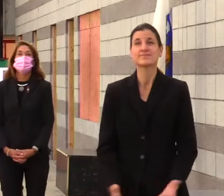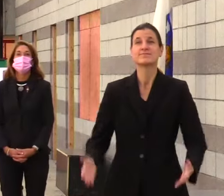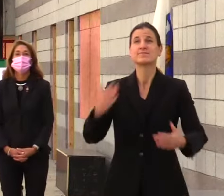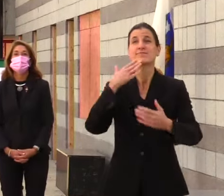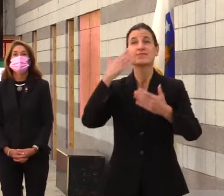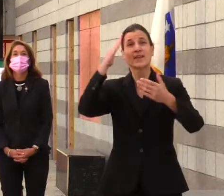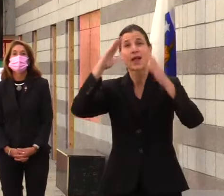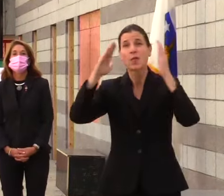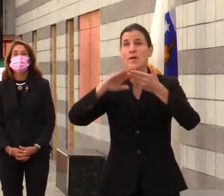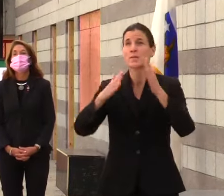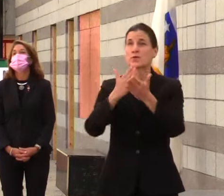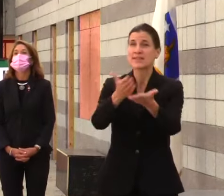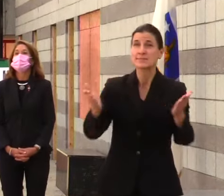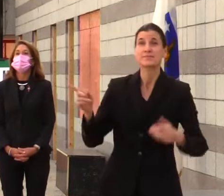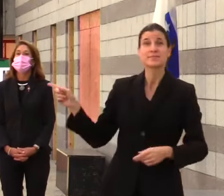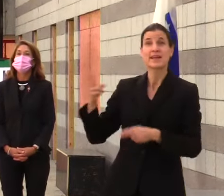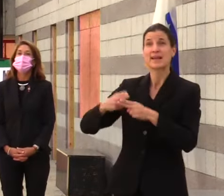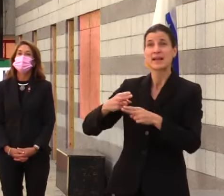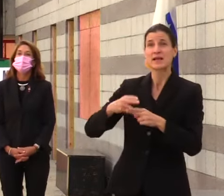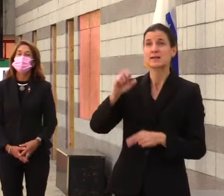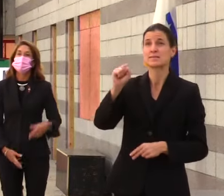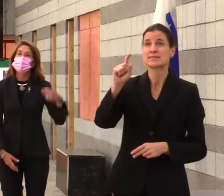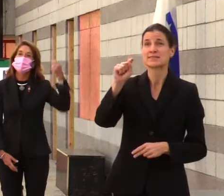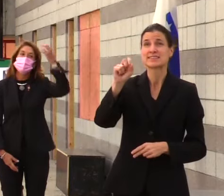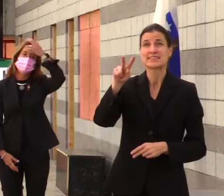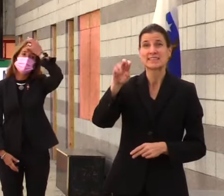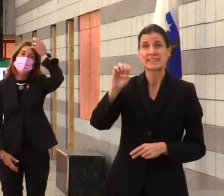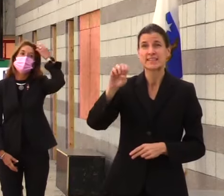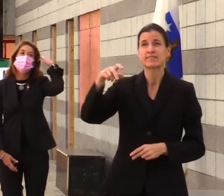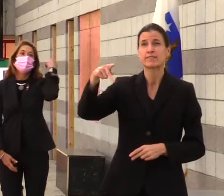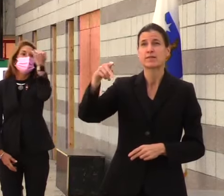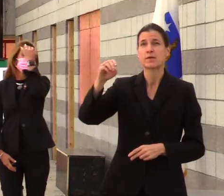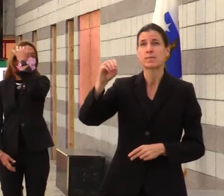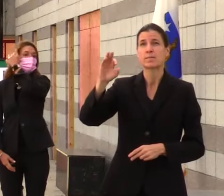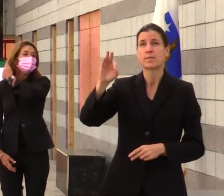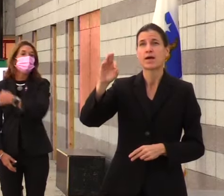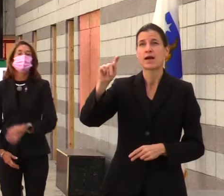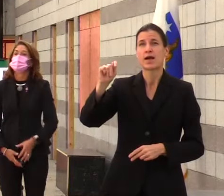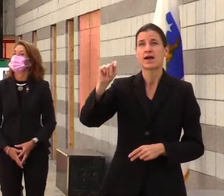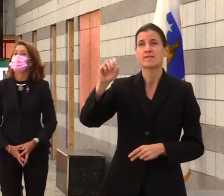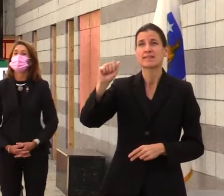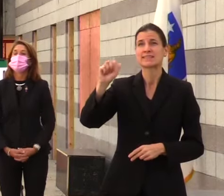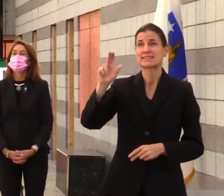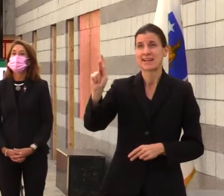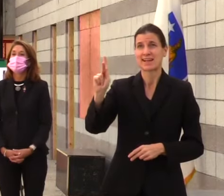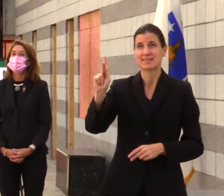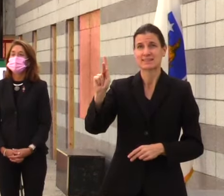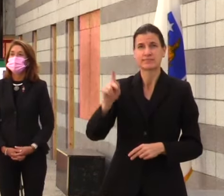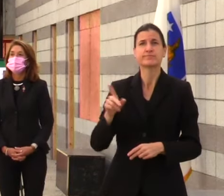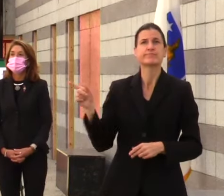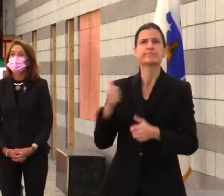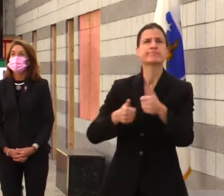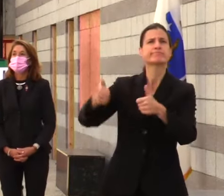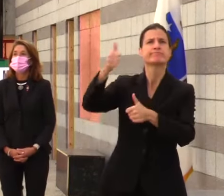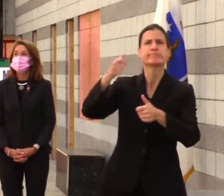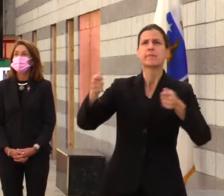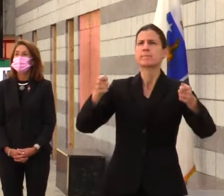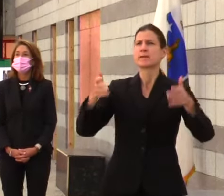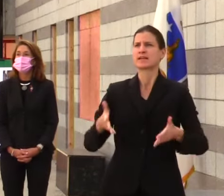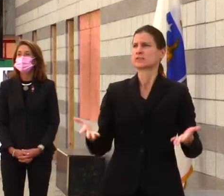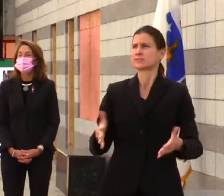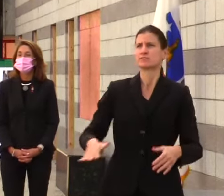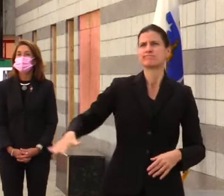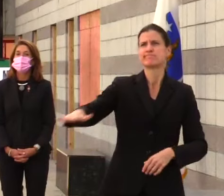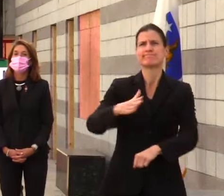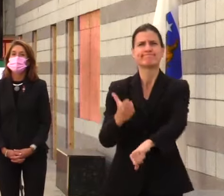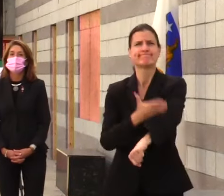Good afternoon. My name is Steve Poftak. I am the General Manager of the MBTA. Before we get started today, I'd like to